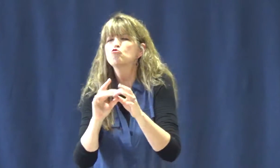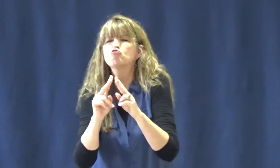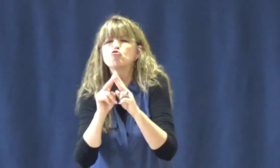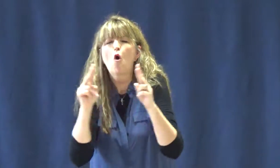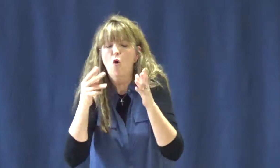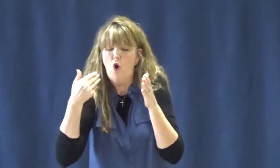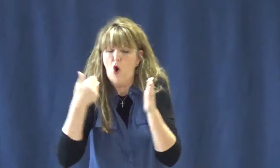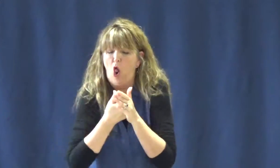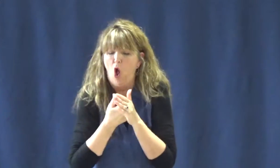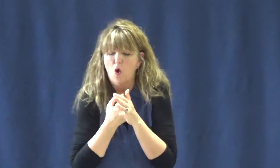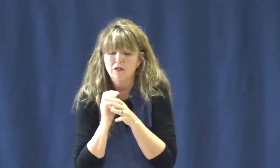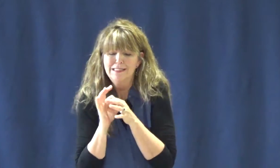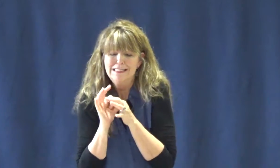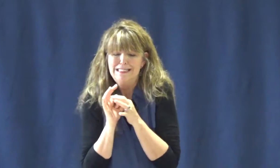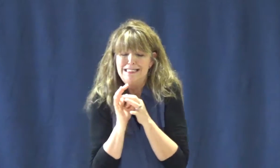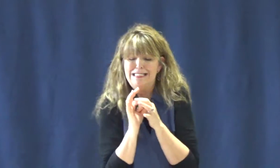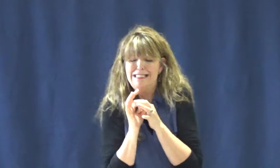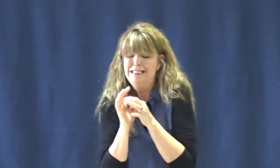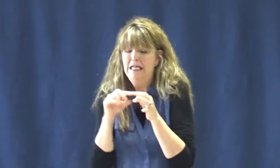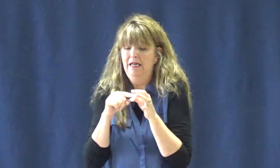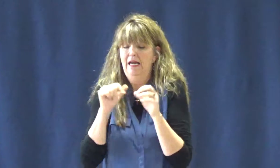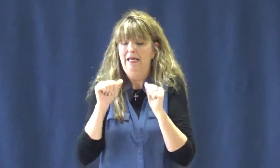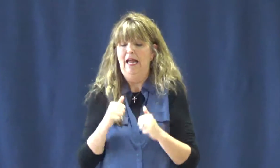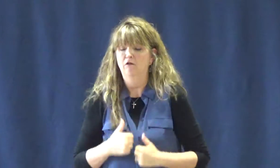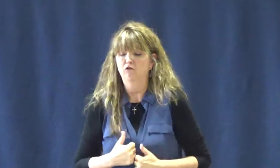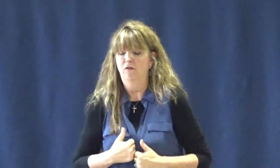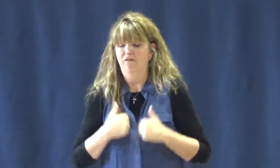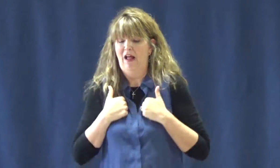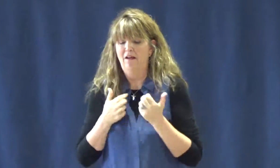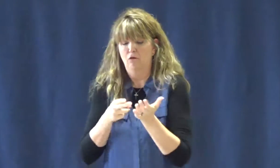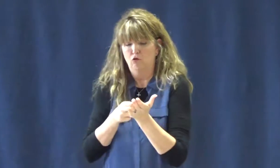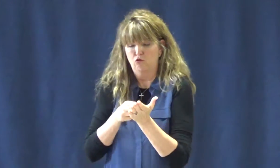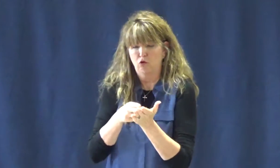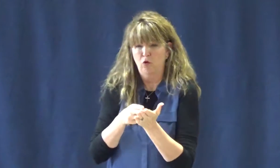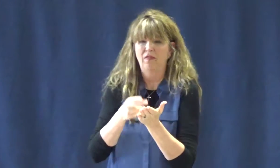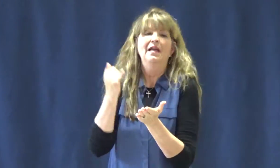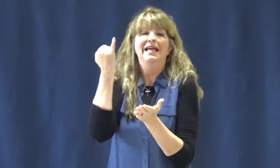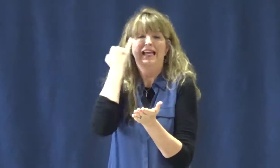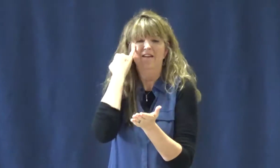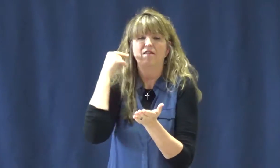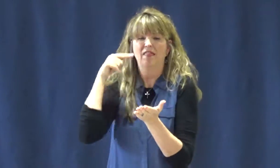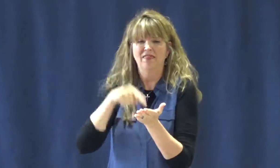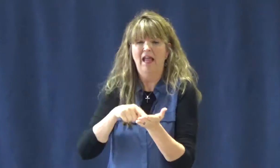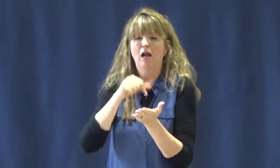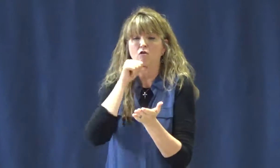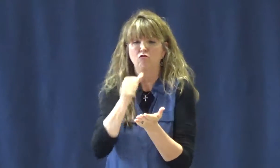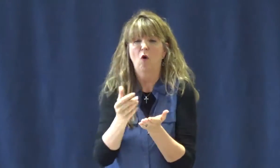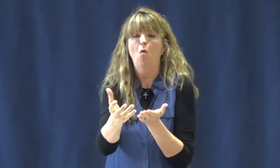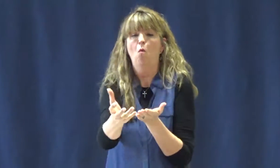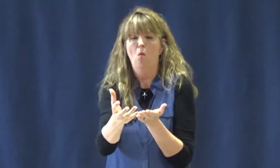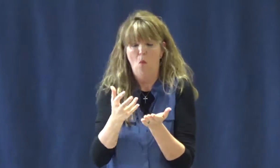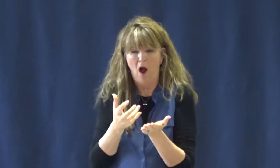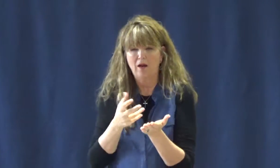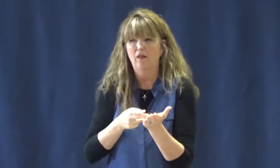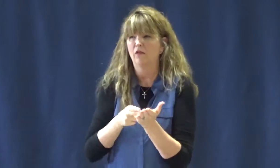relationships so close that can survive the truth if they